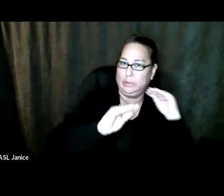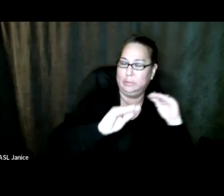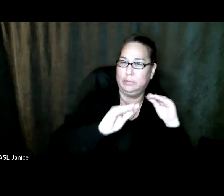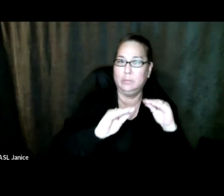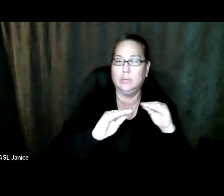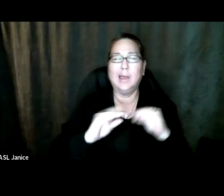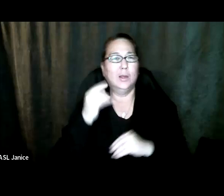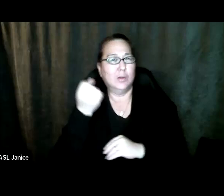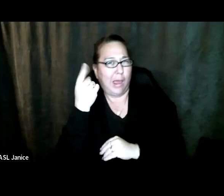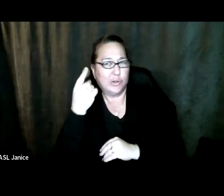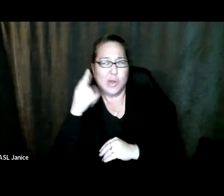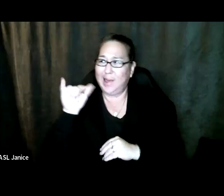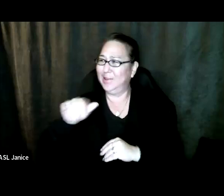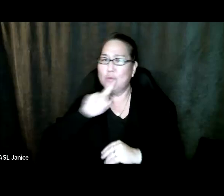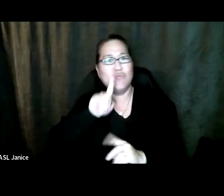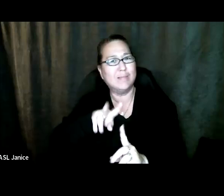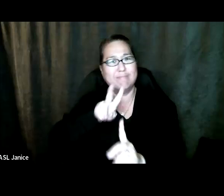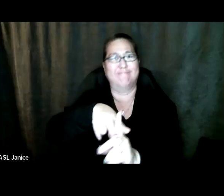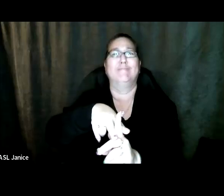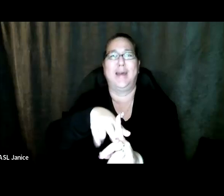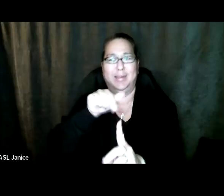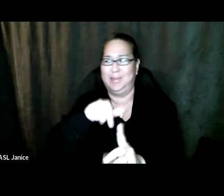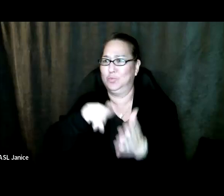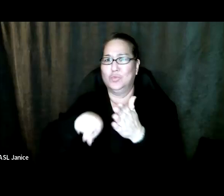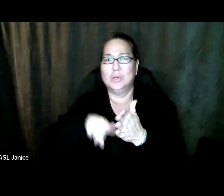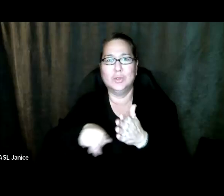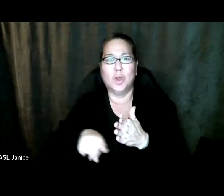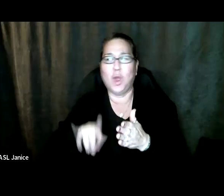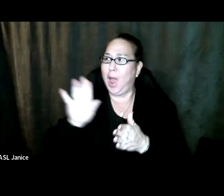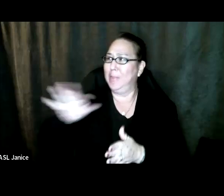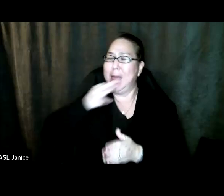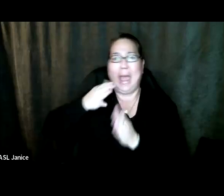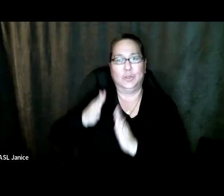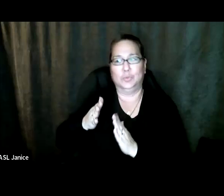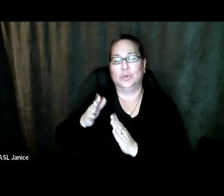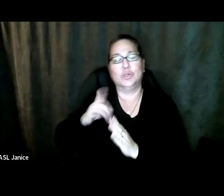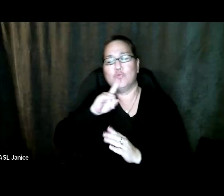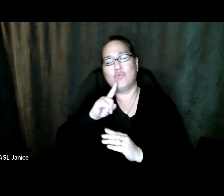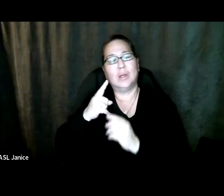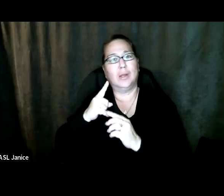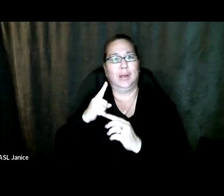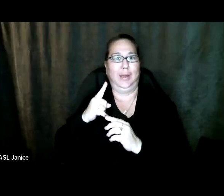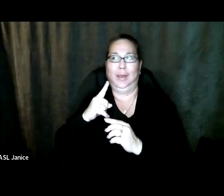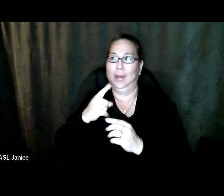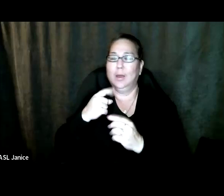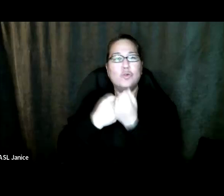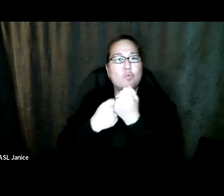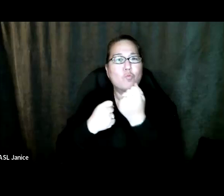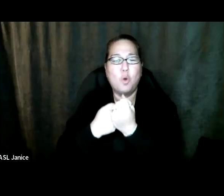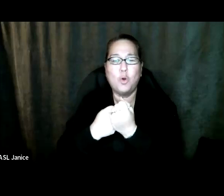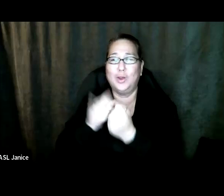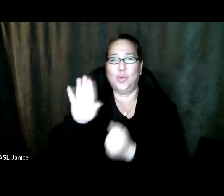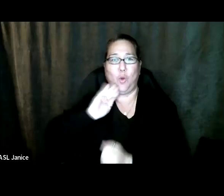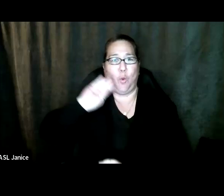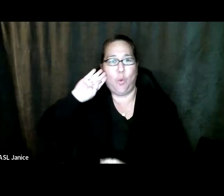implications of this research and these recommendations by experts. Building on the foundation of native language is a better way